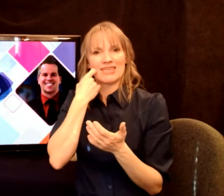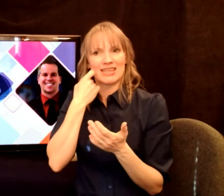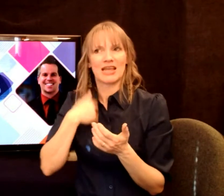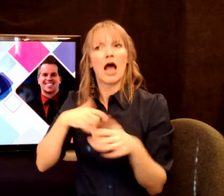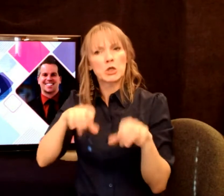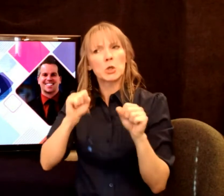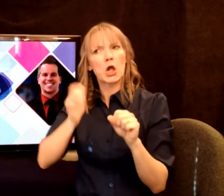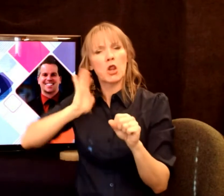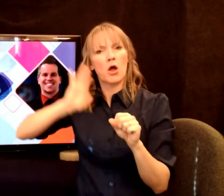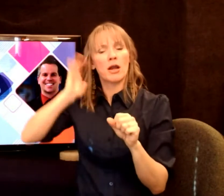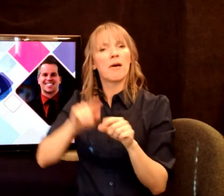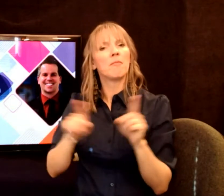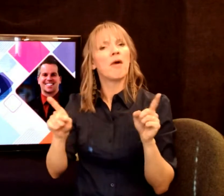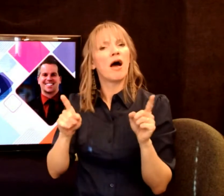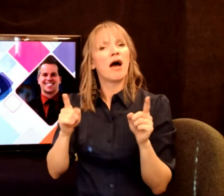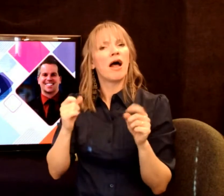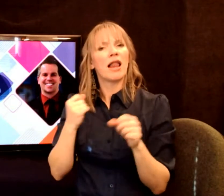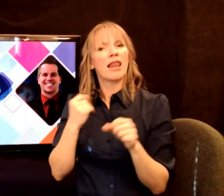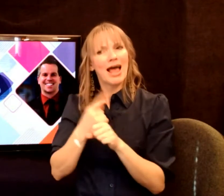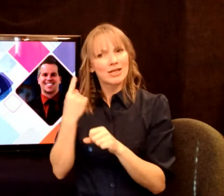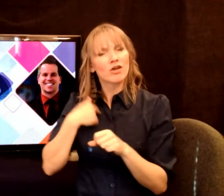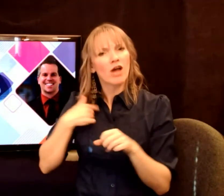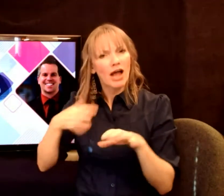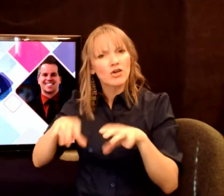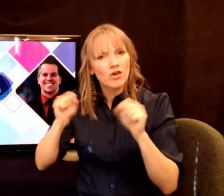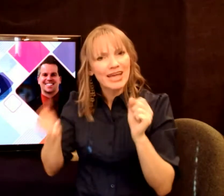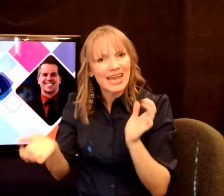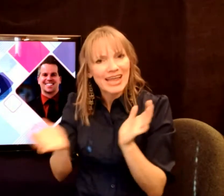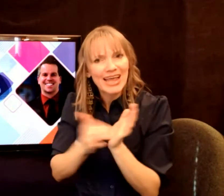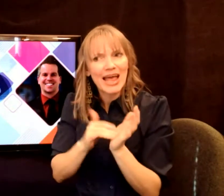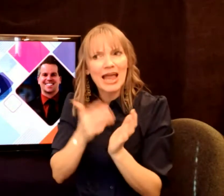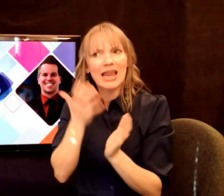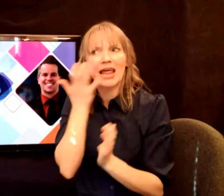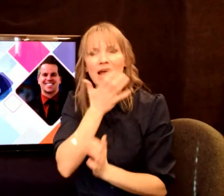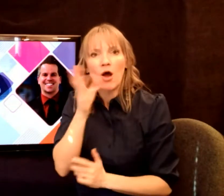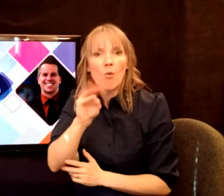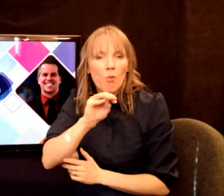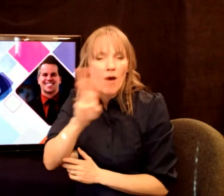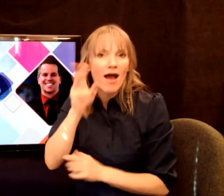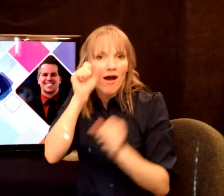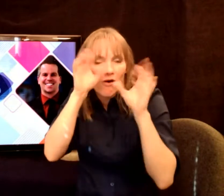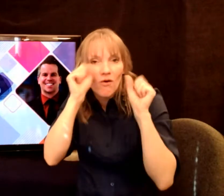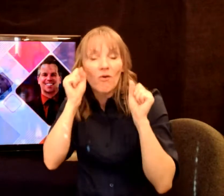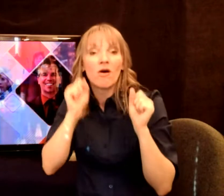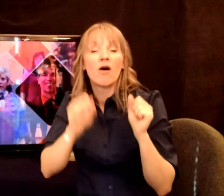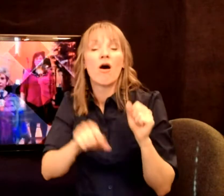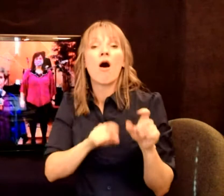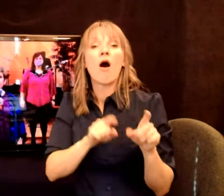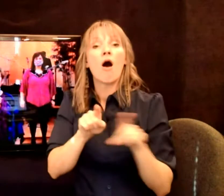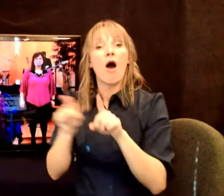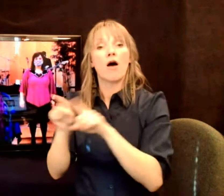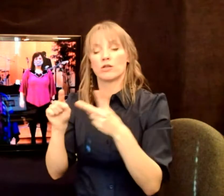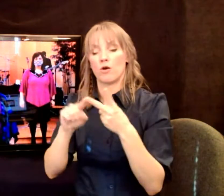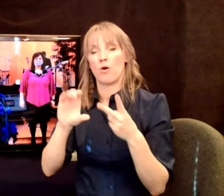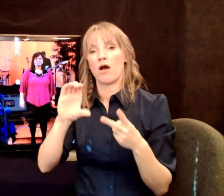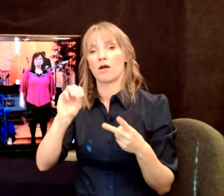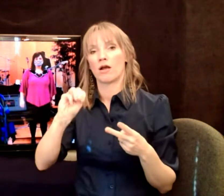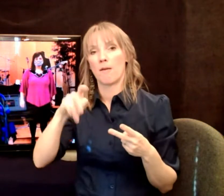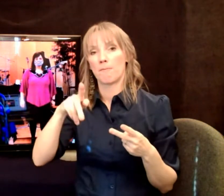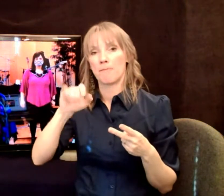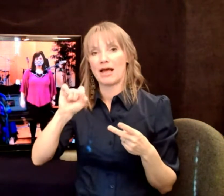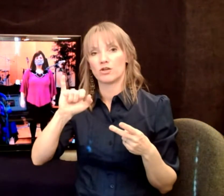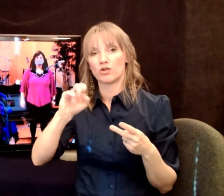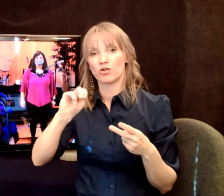but last year I took it again, and wow, how incredible. And also compassionate